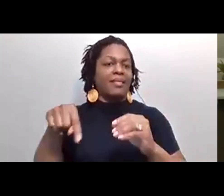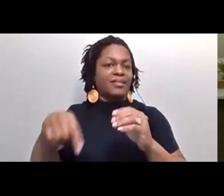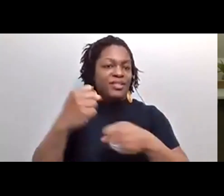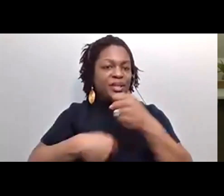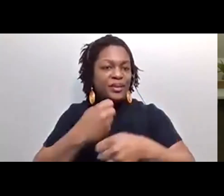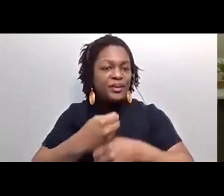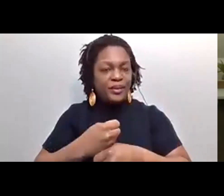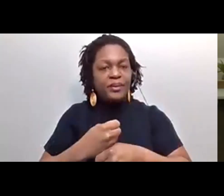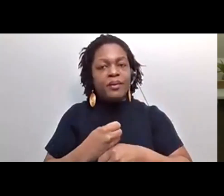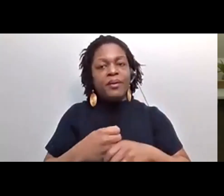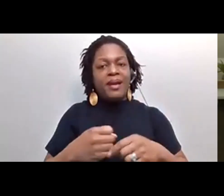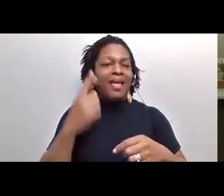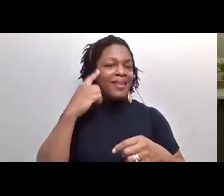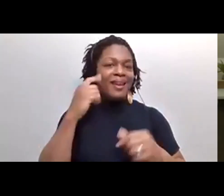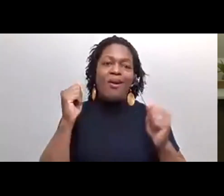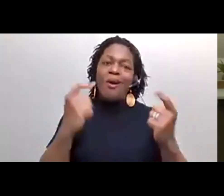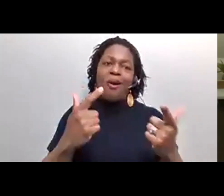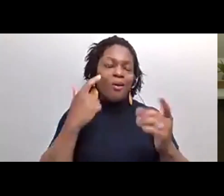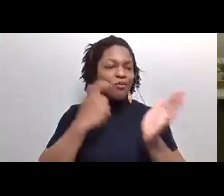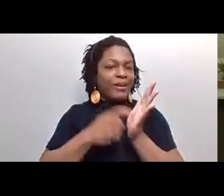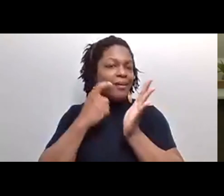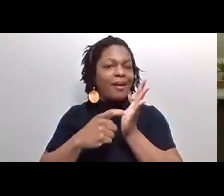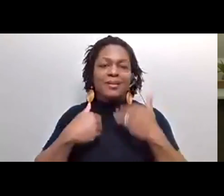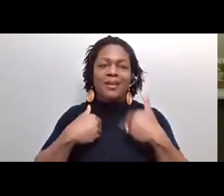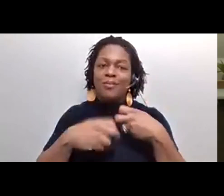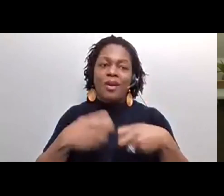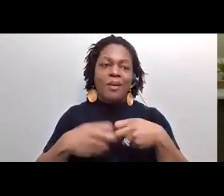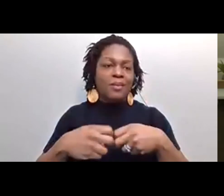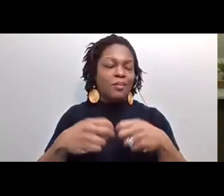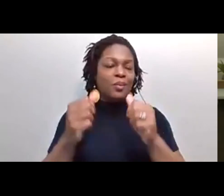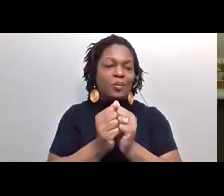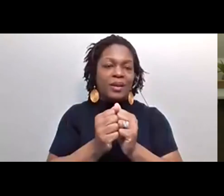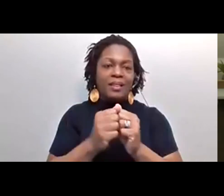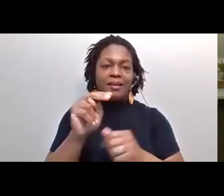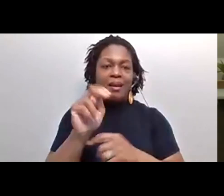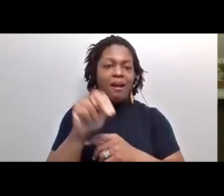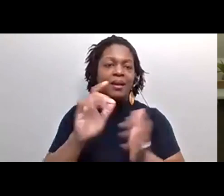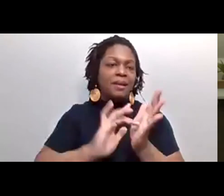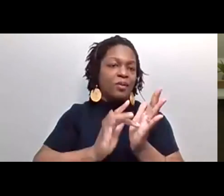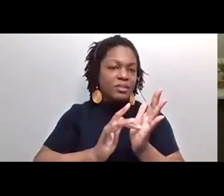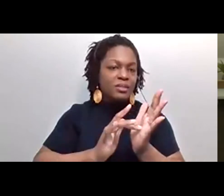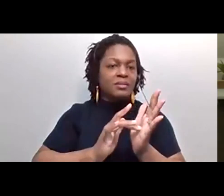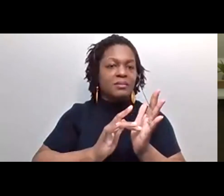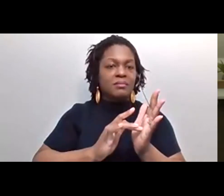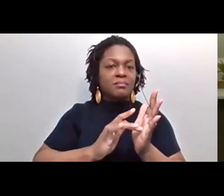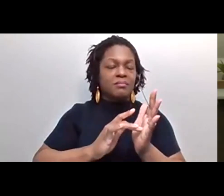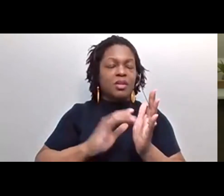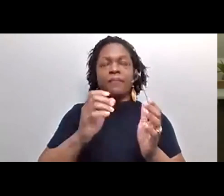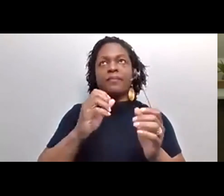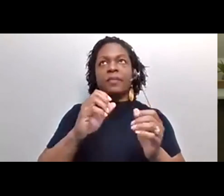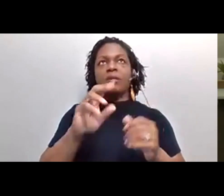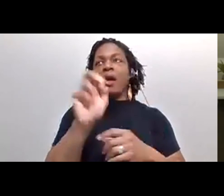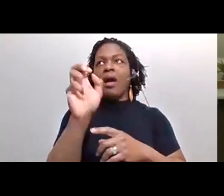that everyone recognizes there's a problem with the non-emergency medical transport, but the department is a